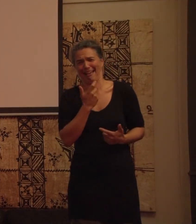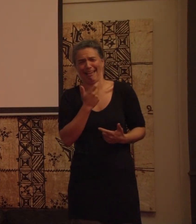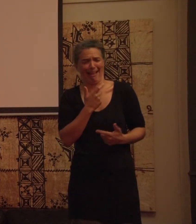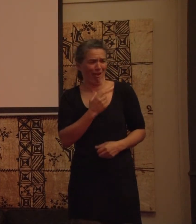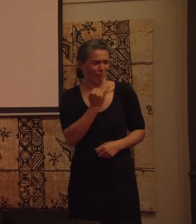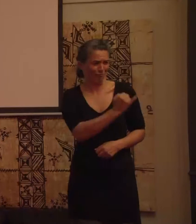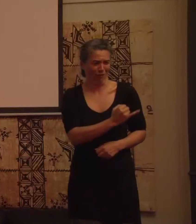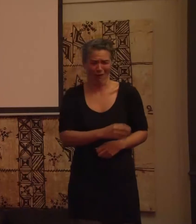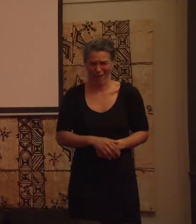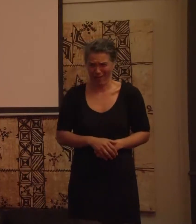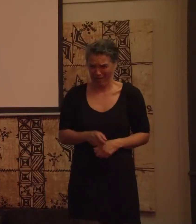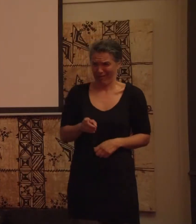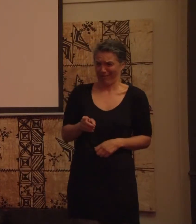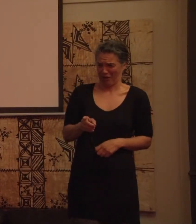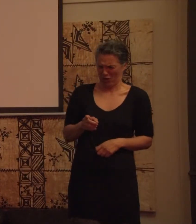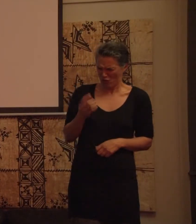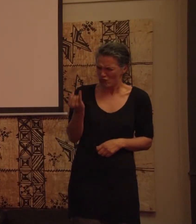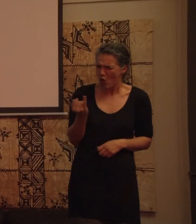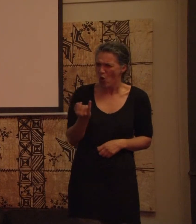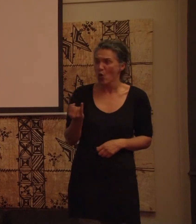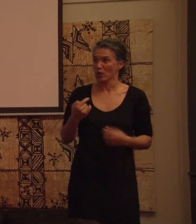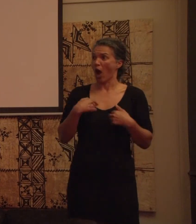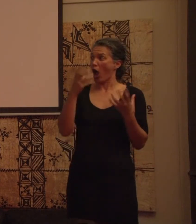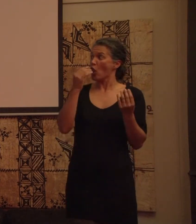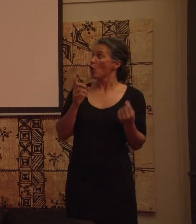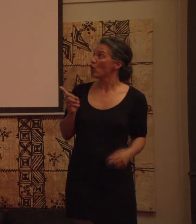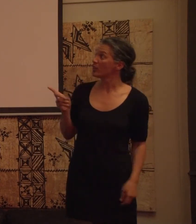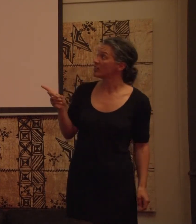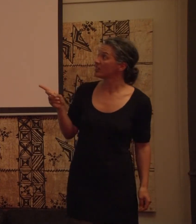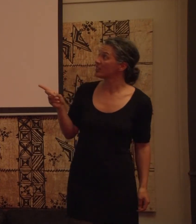of obscene signs. And during the interval, I learned that this sign,